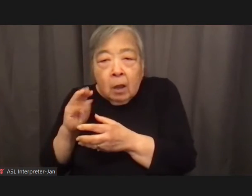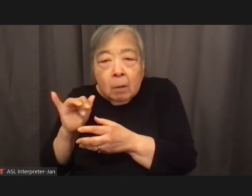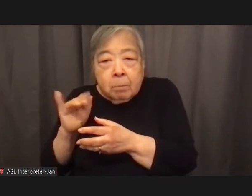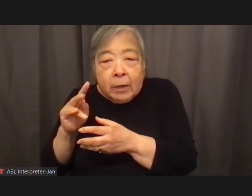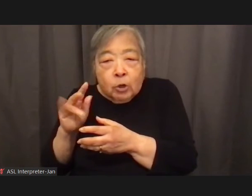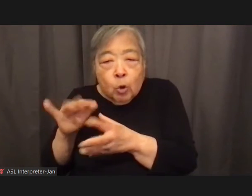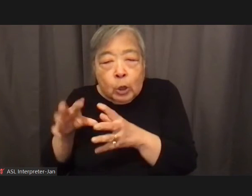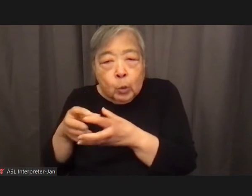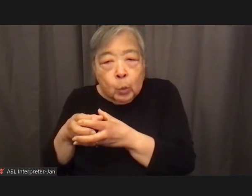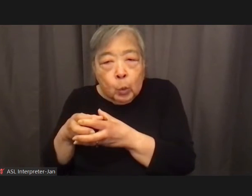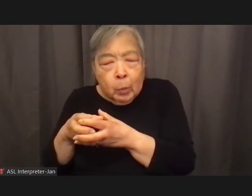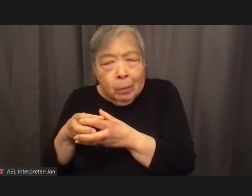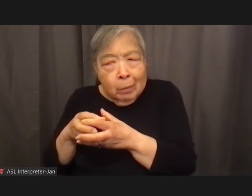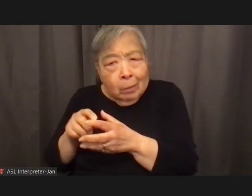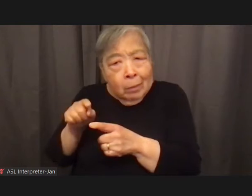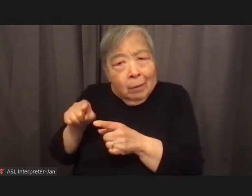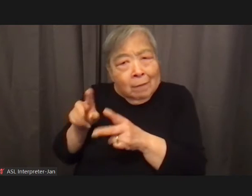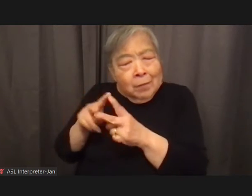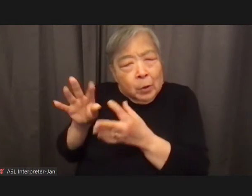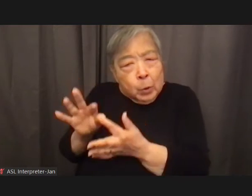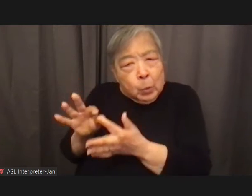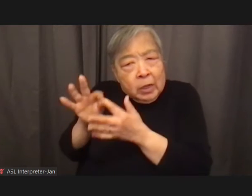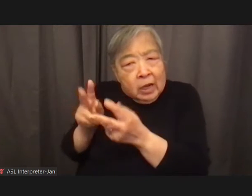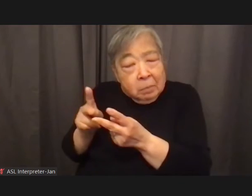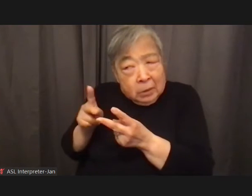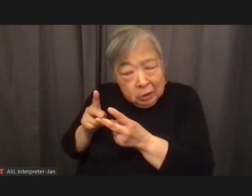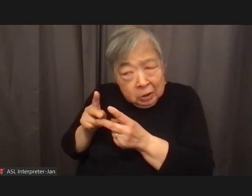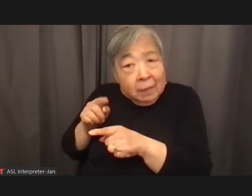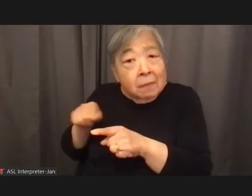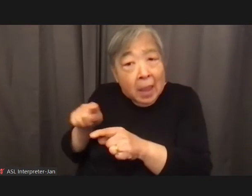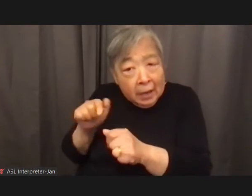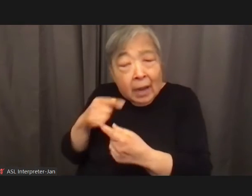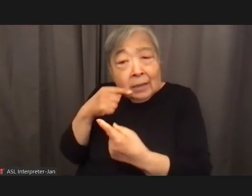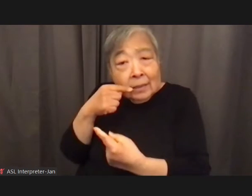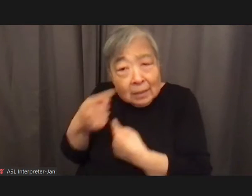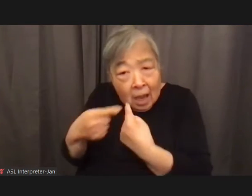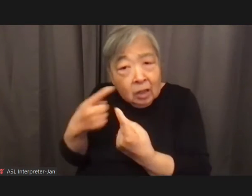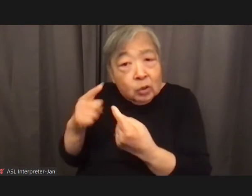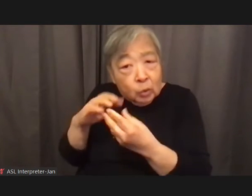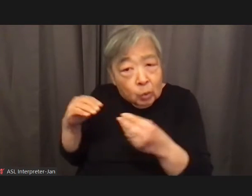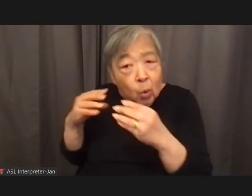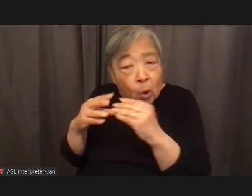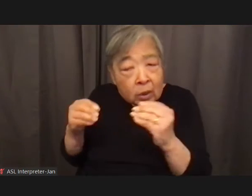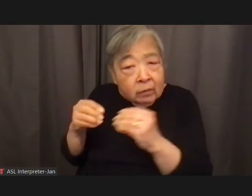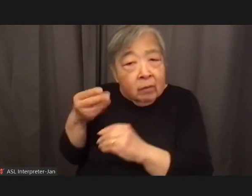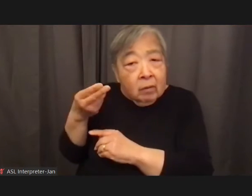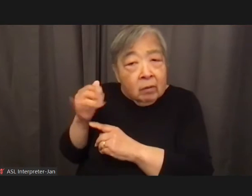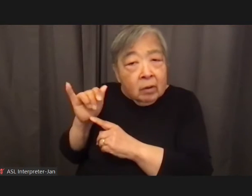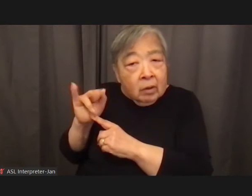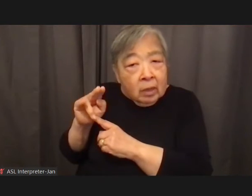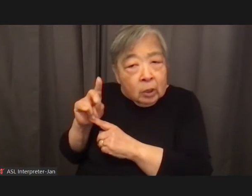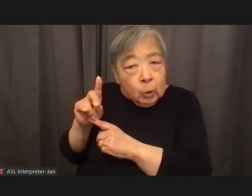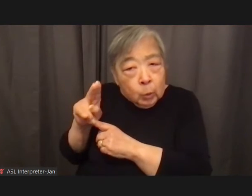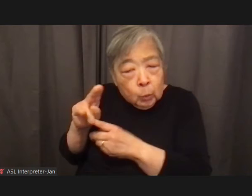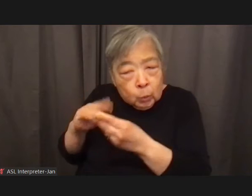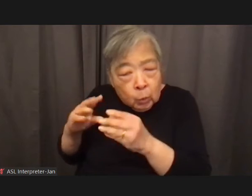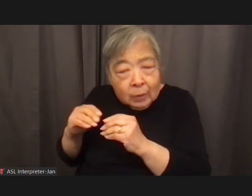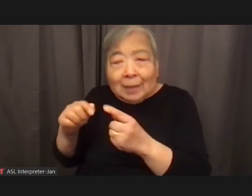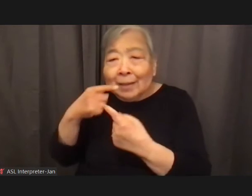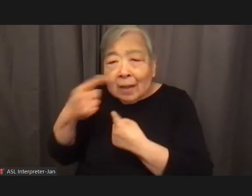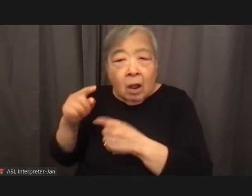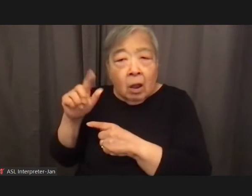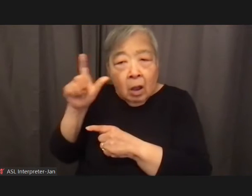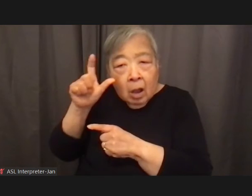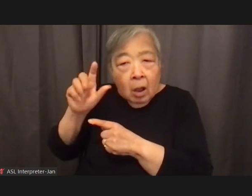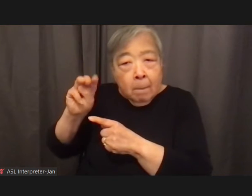are in this unique position that they can tell the stories of the Hindu stories and the Muslim stories. Yeah. And I thought that